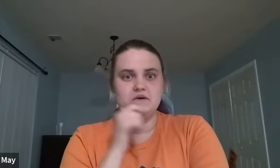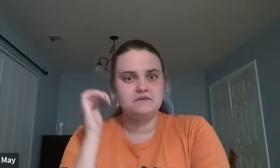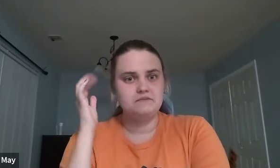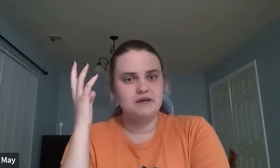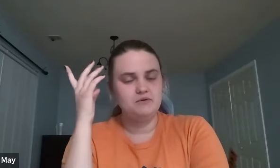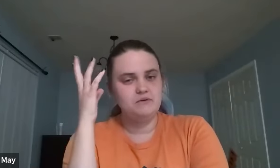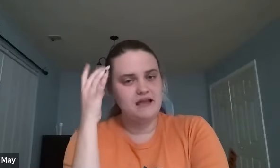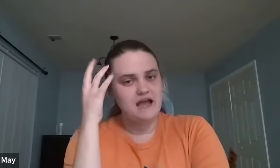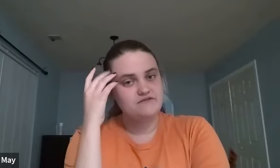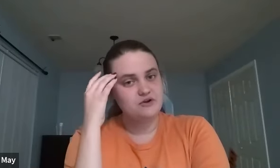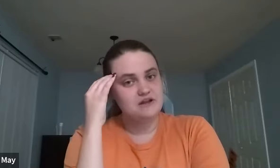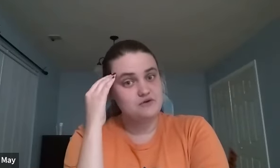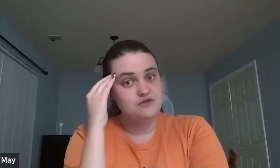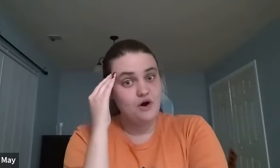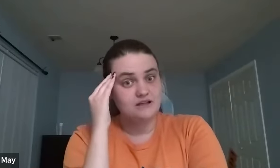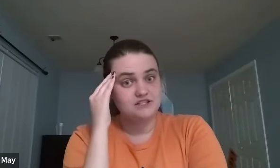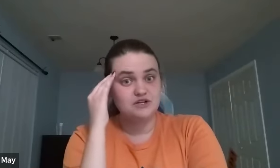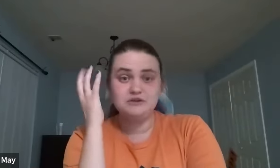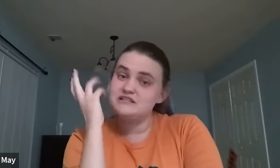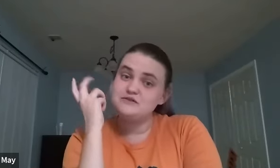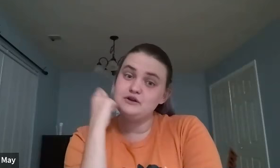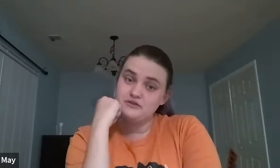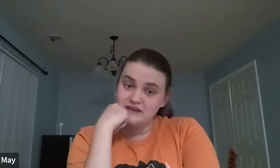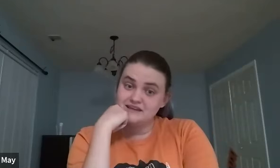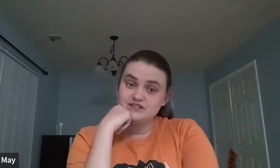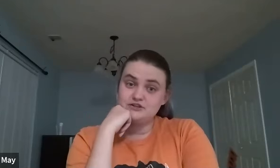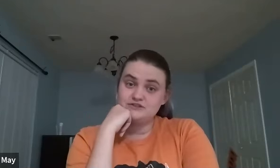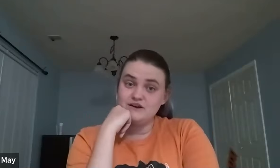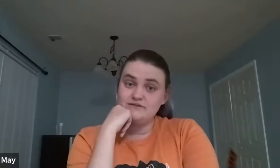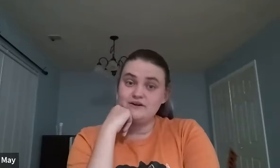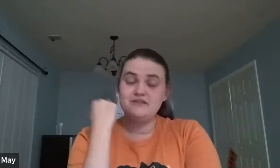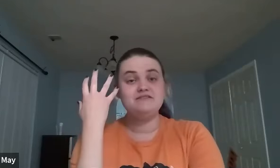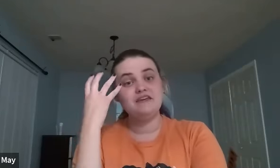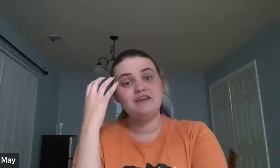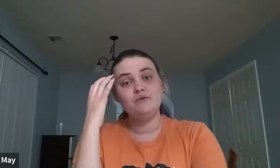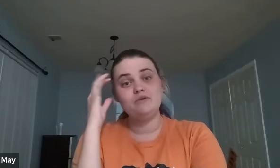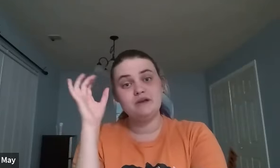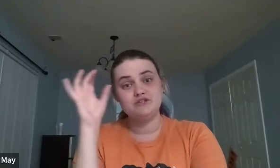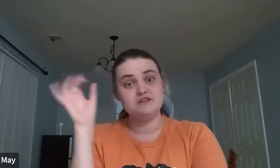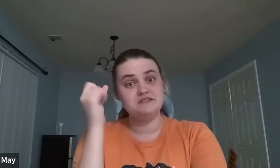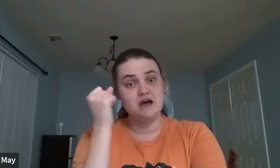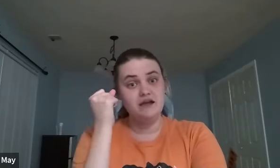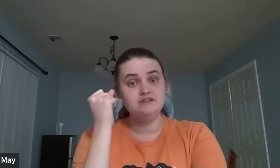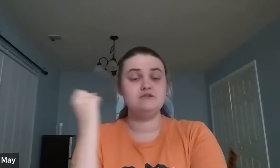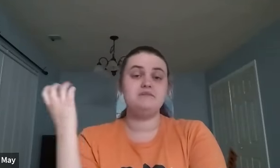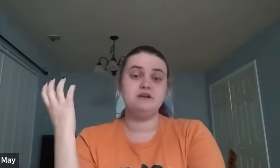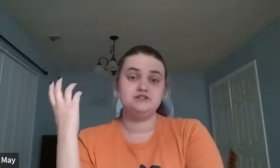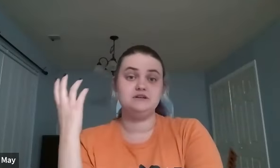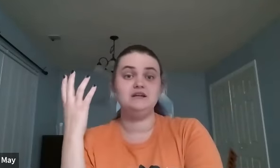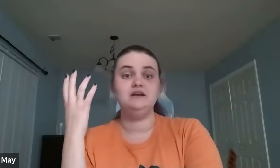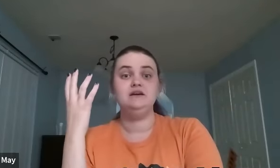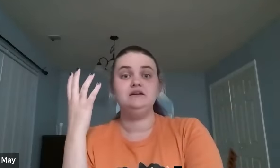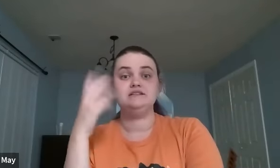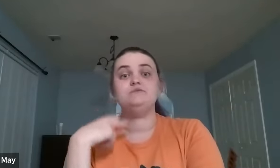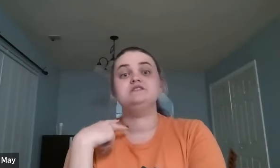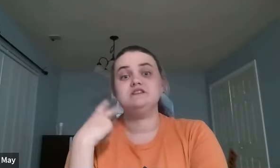when people like have their inner thoughts, when you sit there and you're thinking to yourself, are they thinking with pictures of signs, or are they picturing is